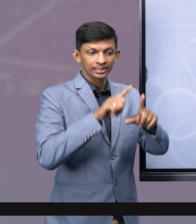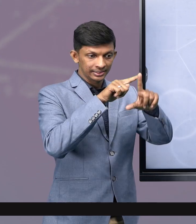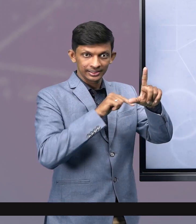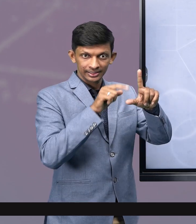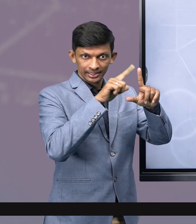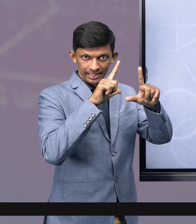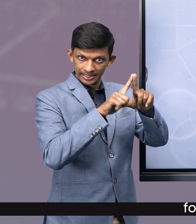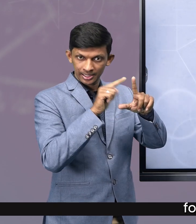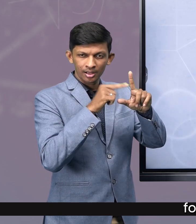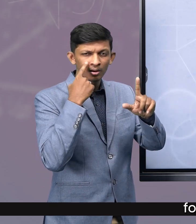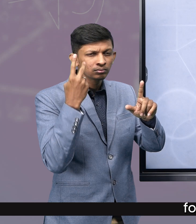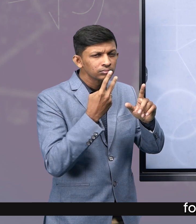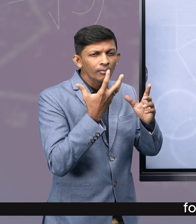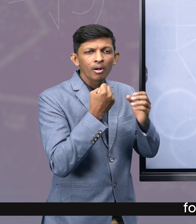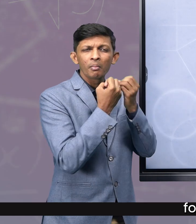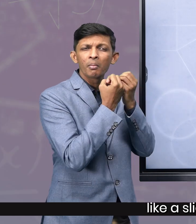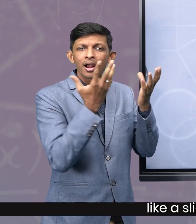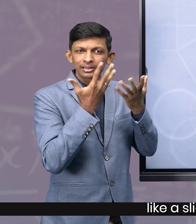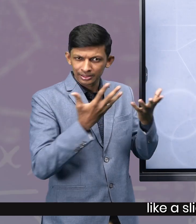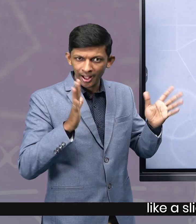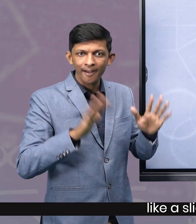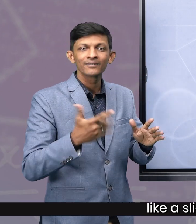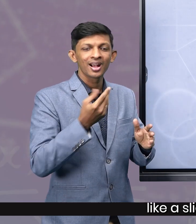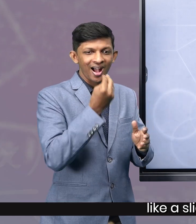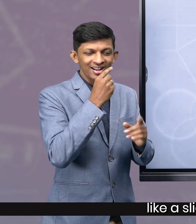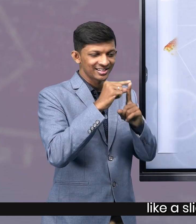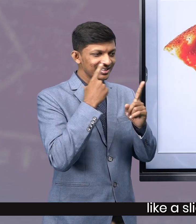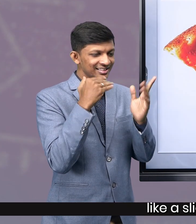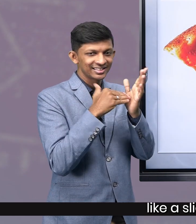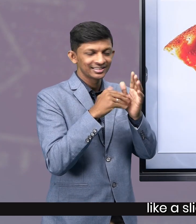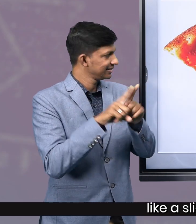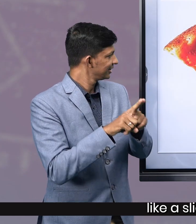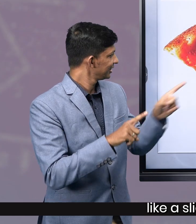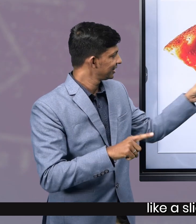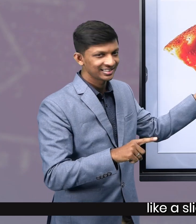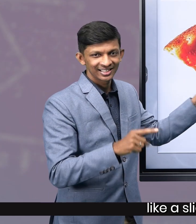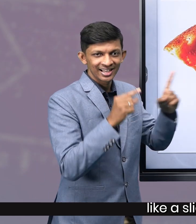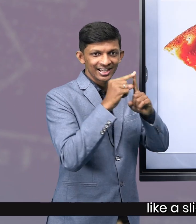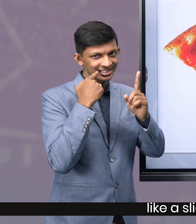A triangle can be found in many things like a slice of pizza or a road sign.